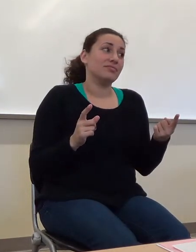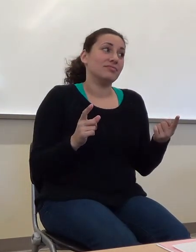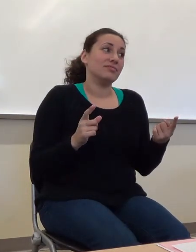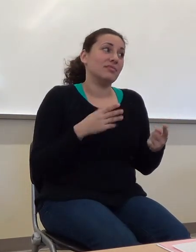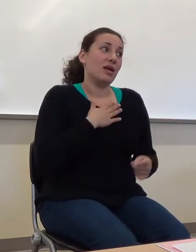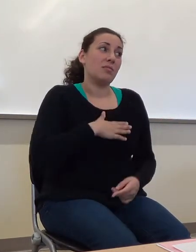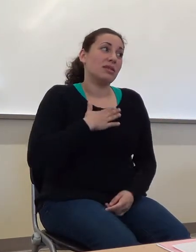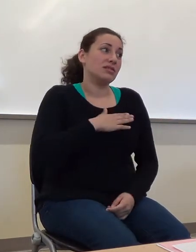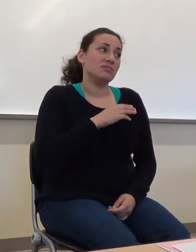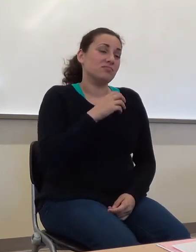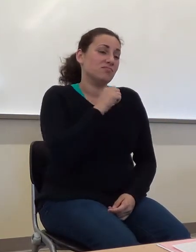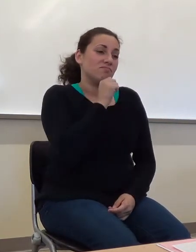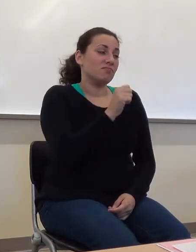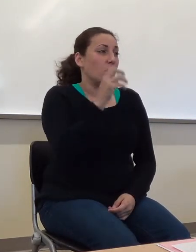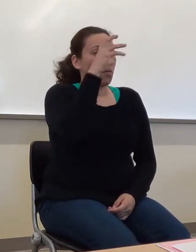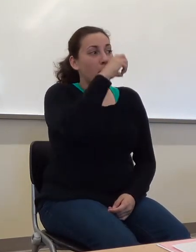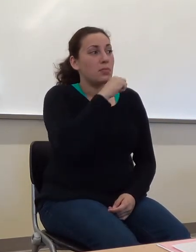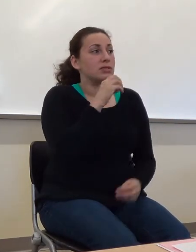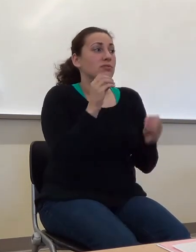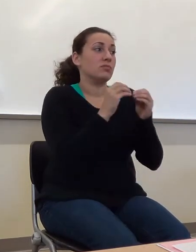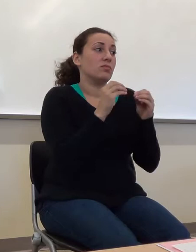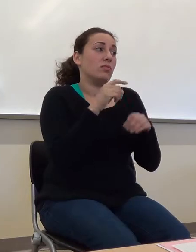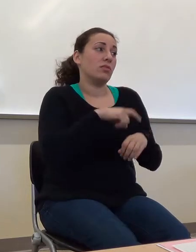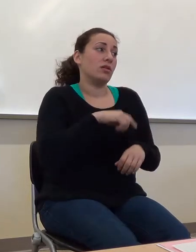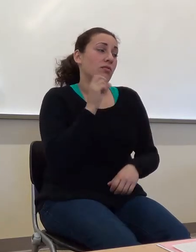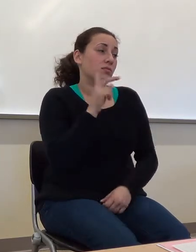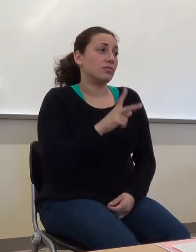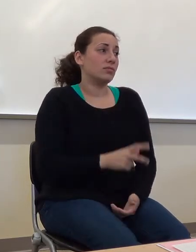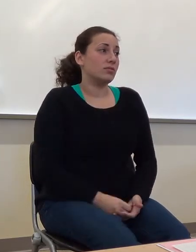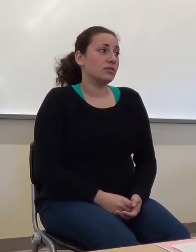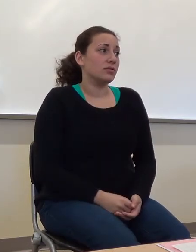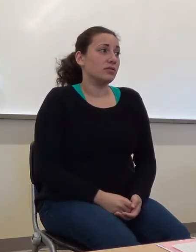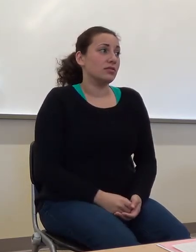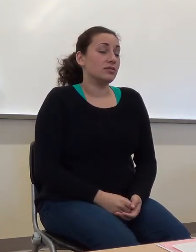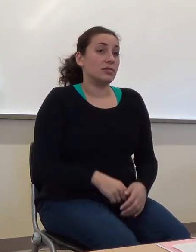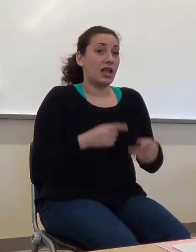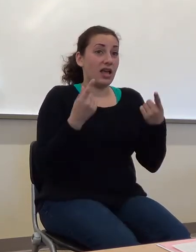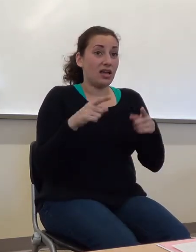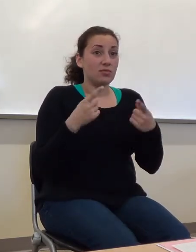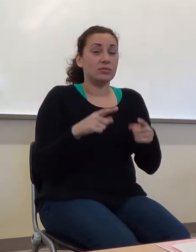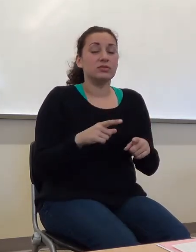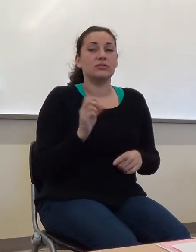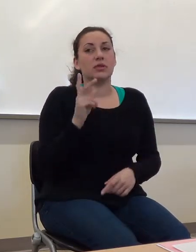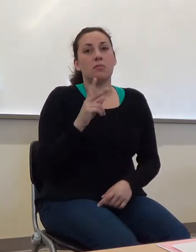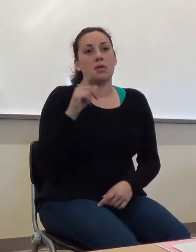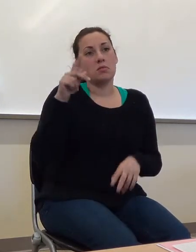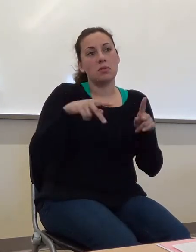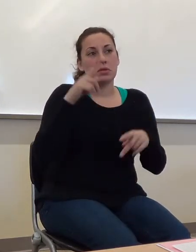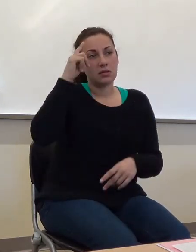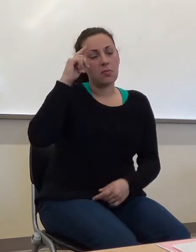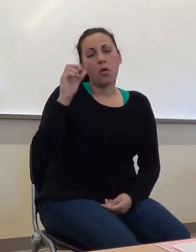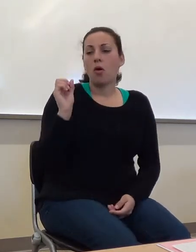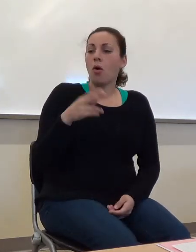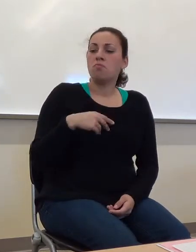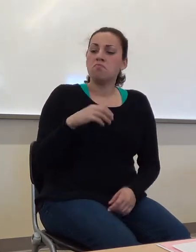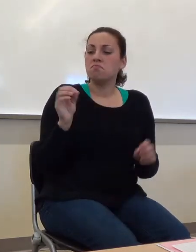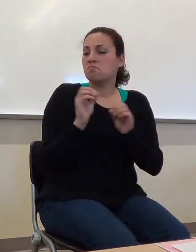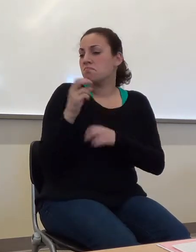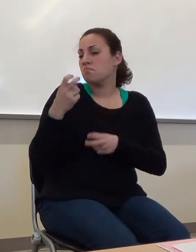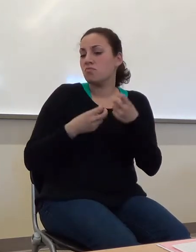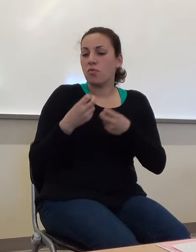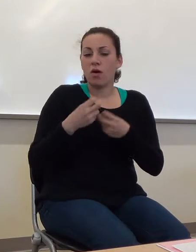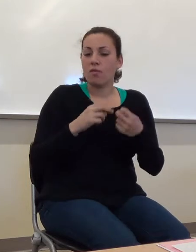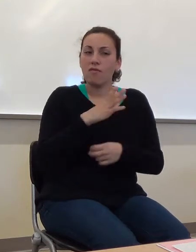please don't miss any more time, because what happens is people get, they think, oh, well, they're not having a problem with me, and they